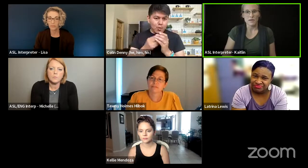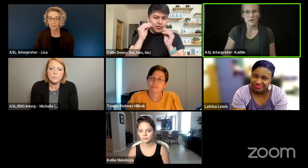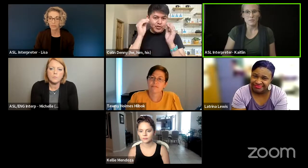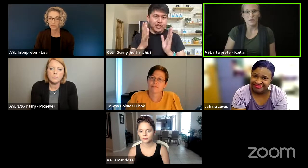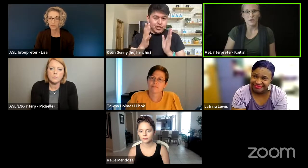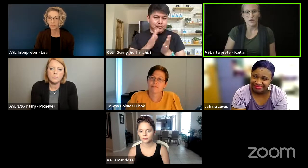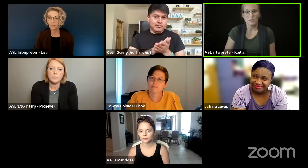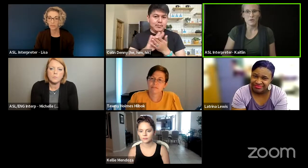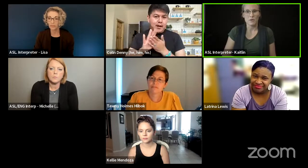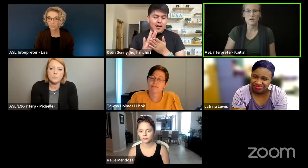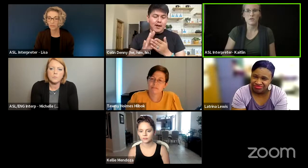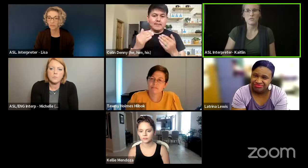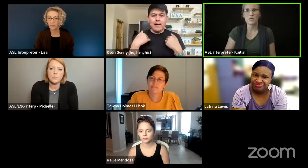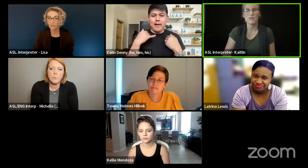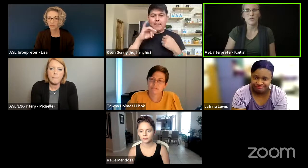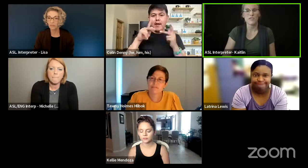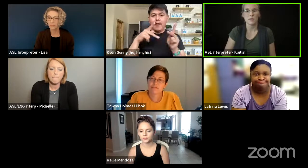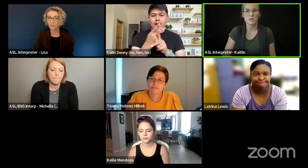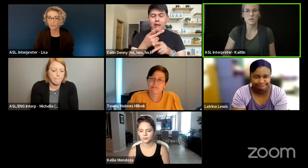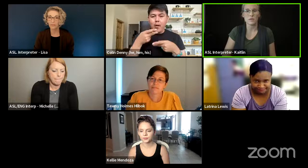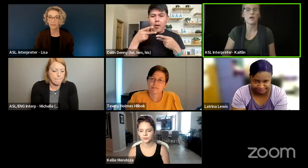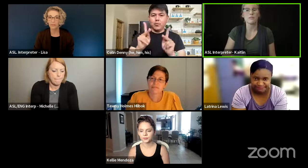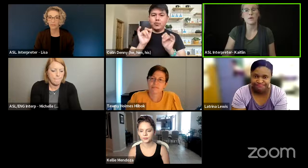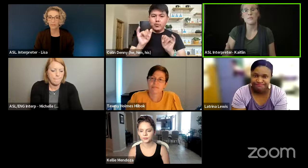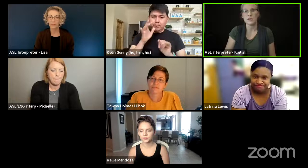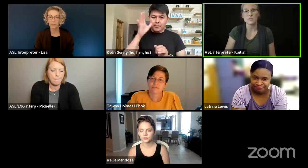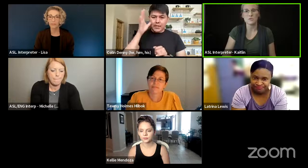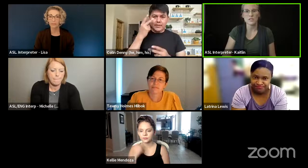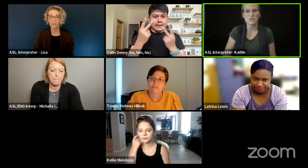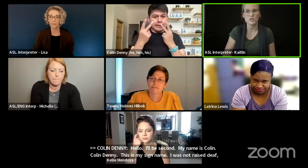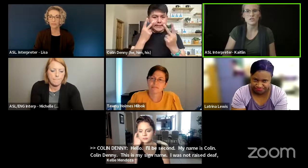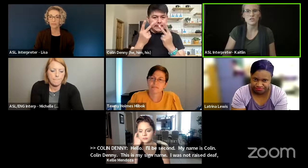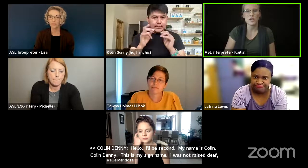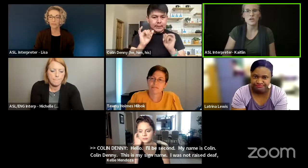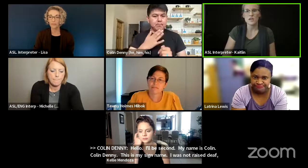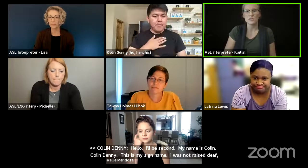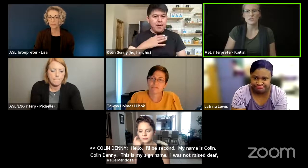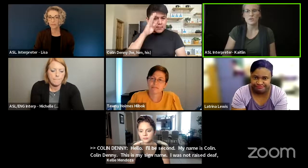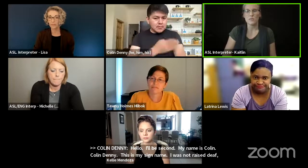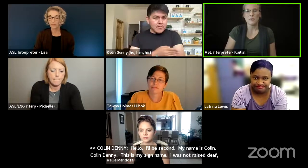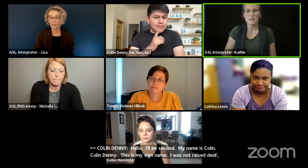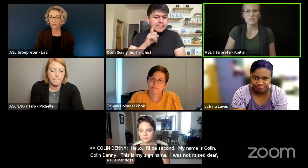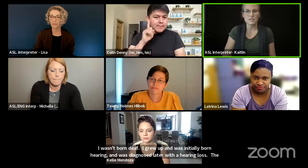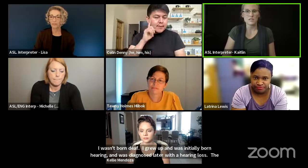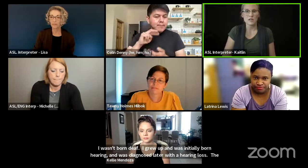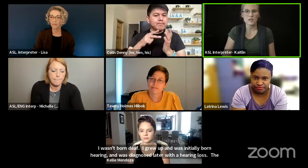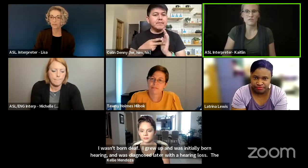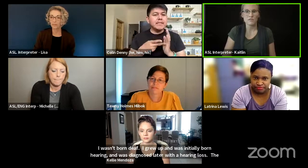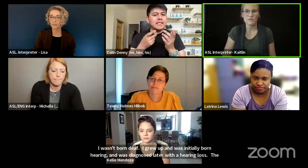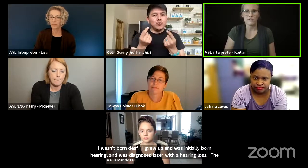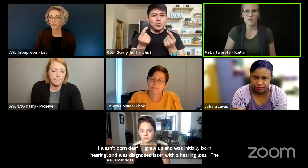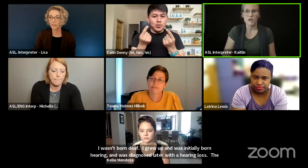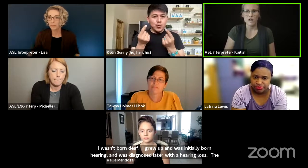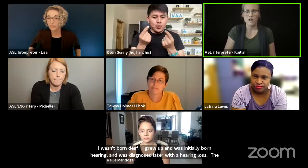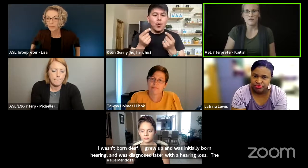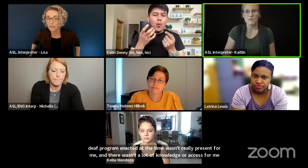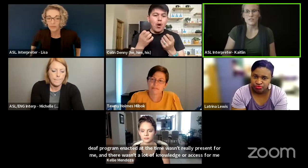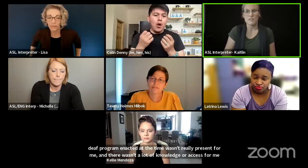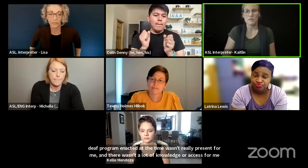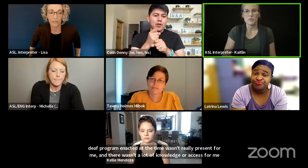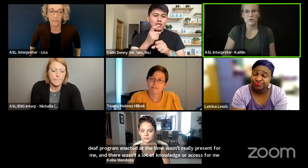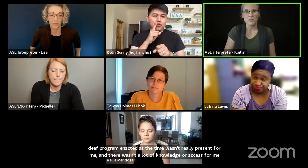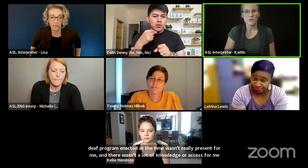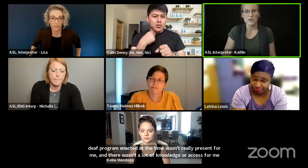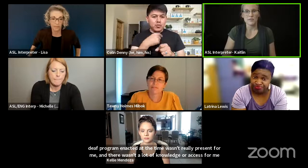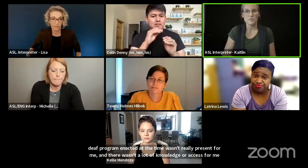me and my family growing up. Both of my family, my parents were teachers, so my parents did see a lot of